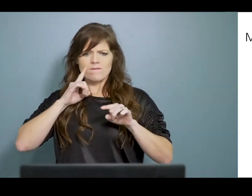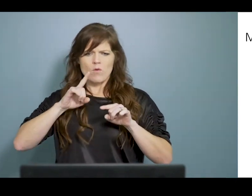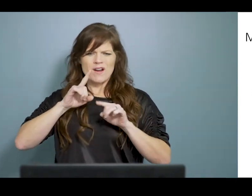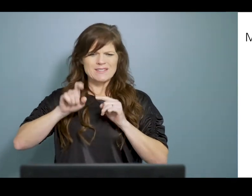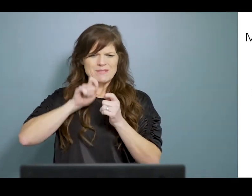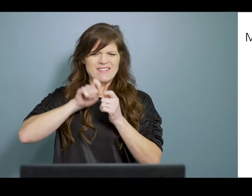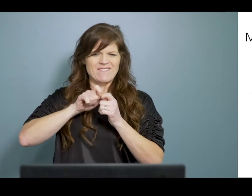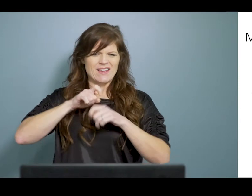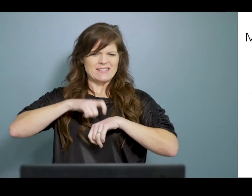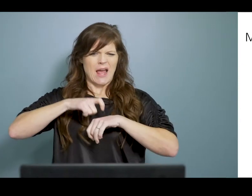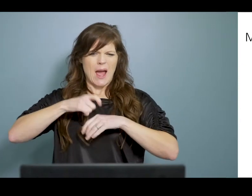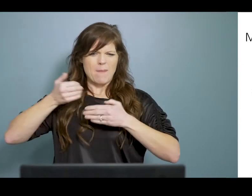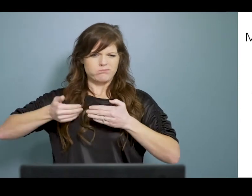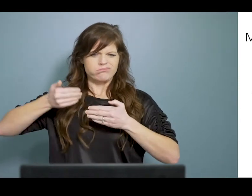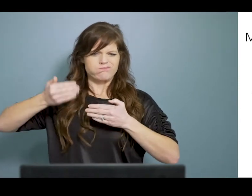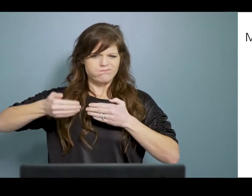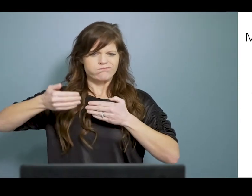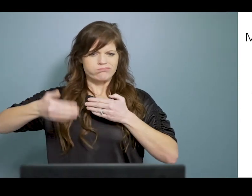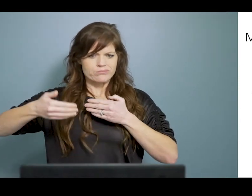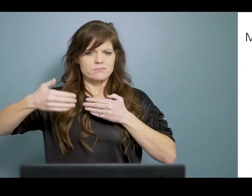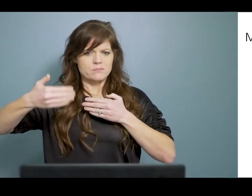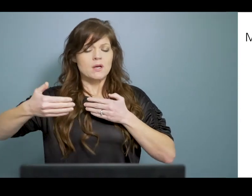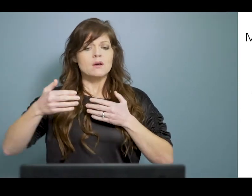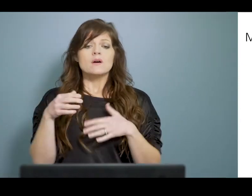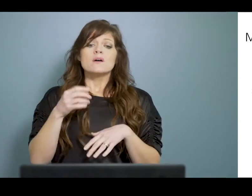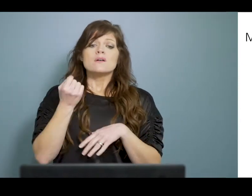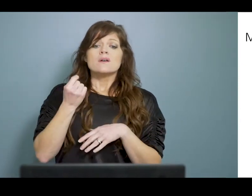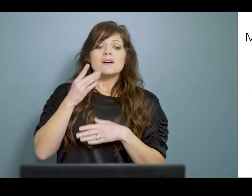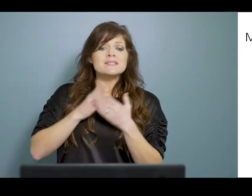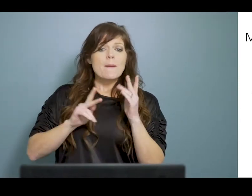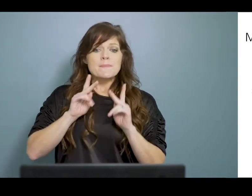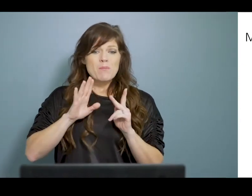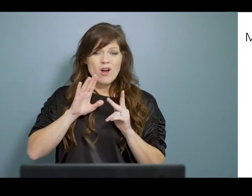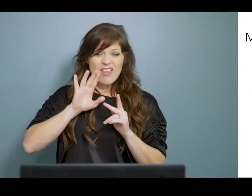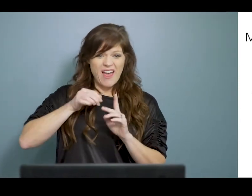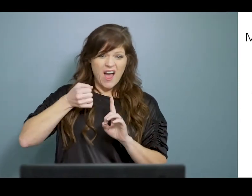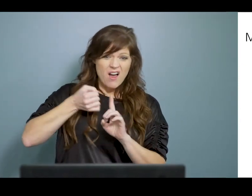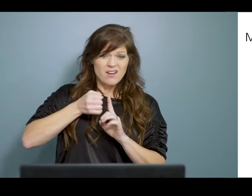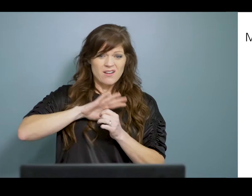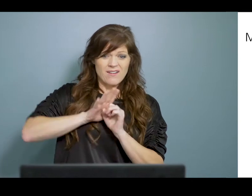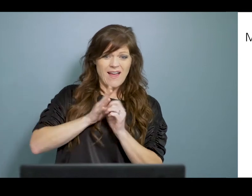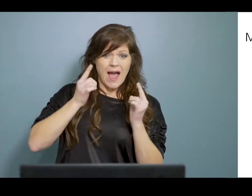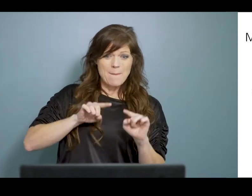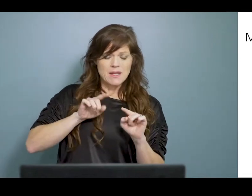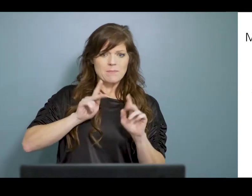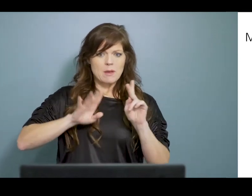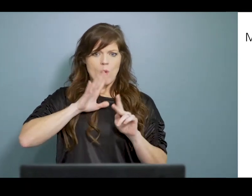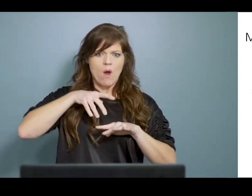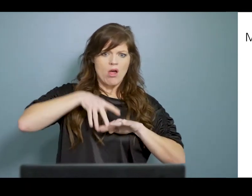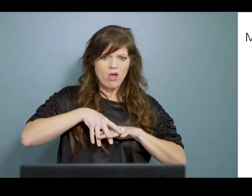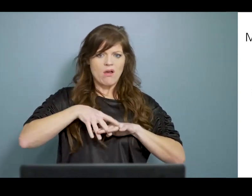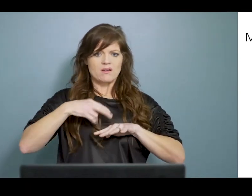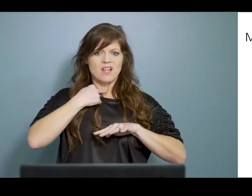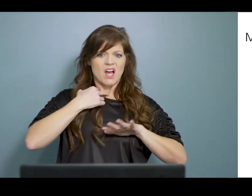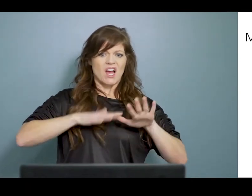to person. Sometimes people are super adaptable and excited about change, and sometimes people take a little